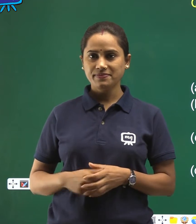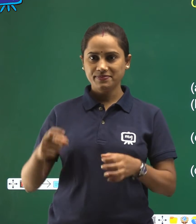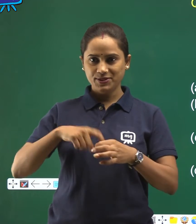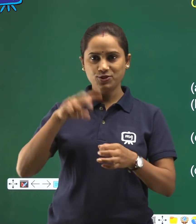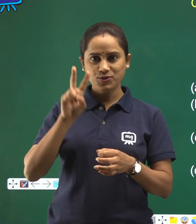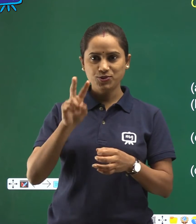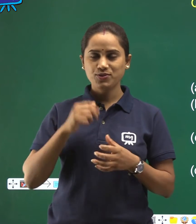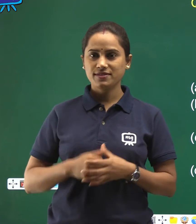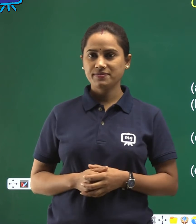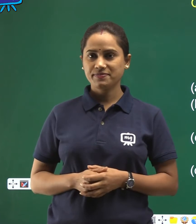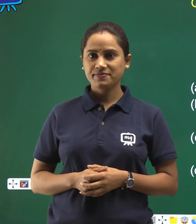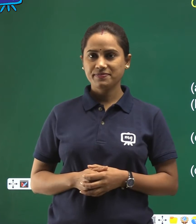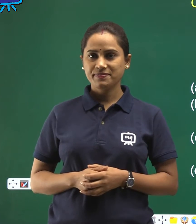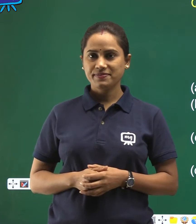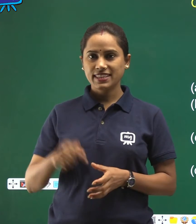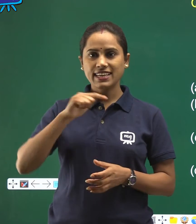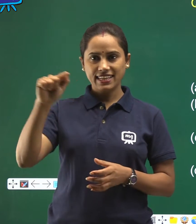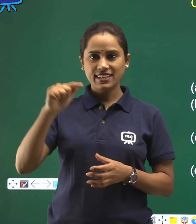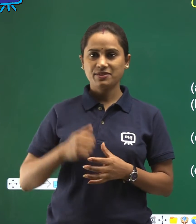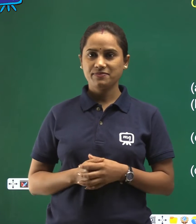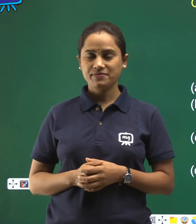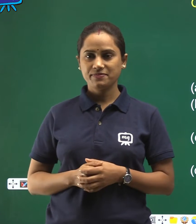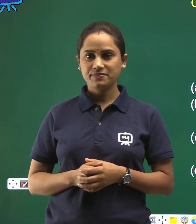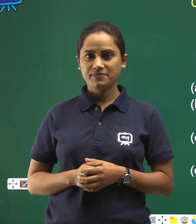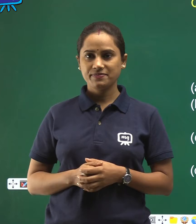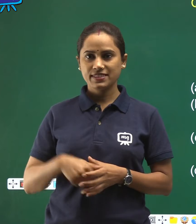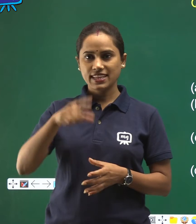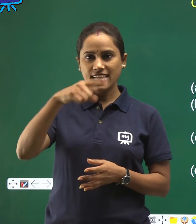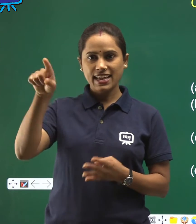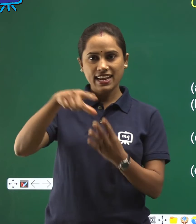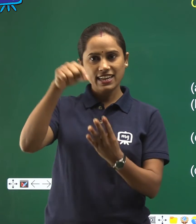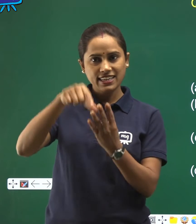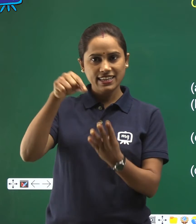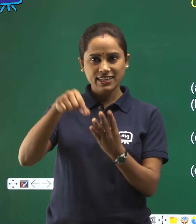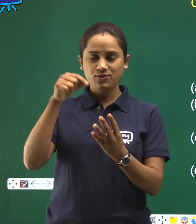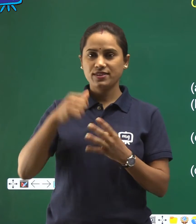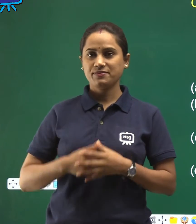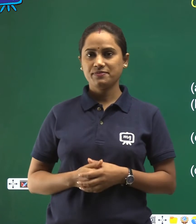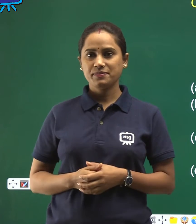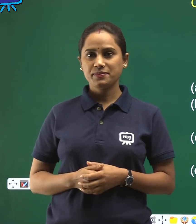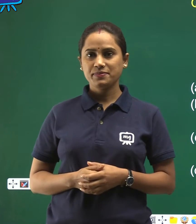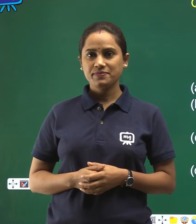Question number 2. Tick the correct alternative.